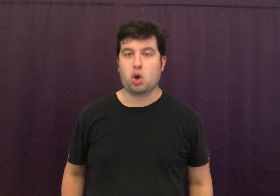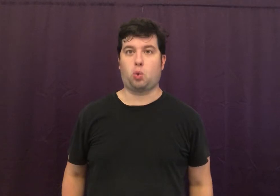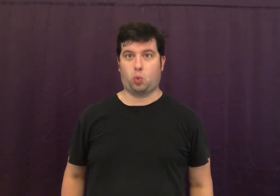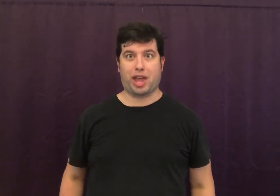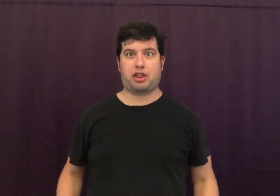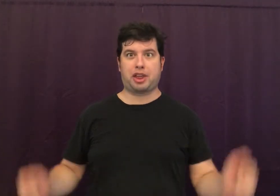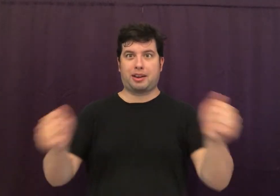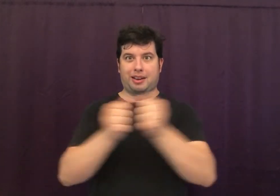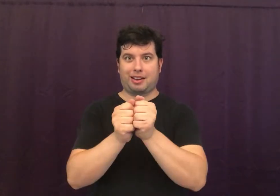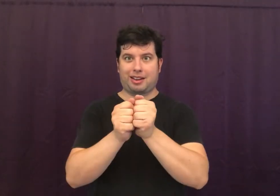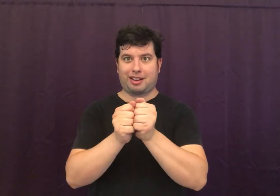With.